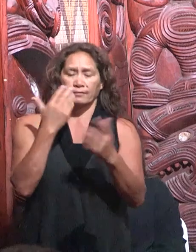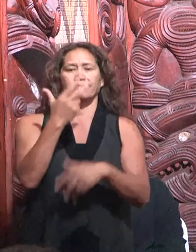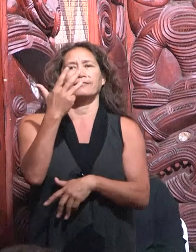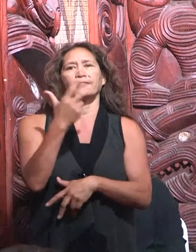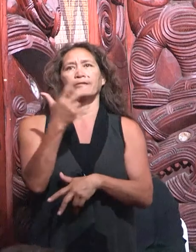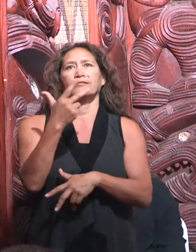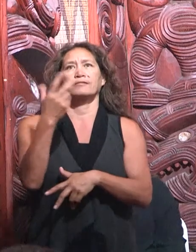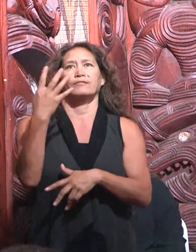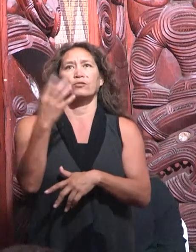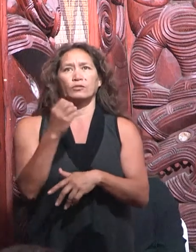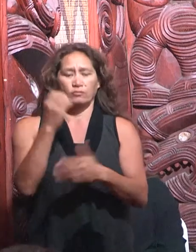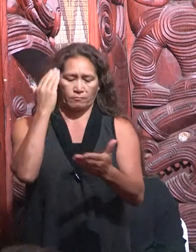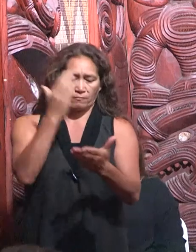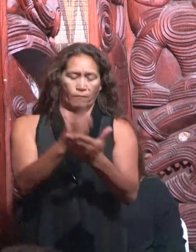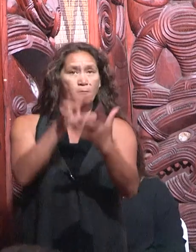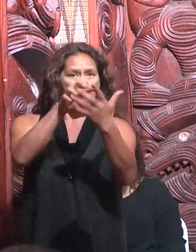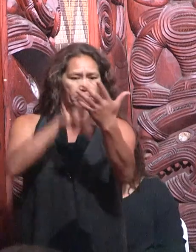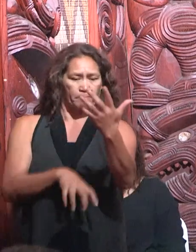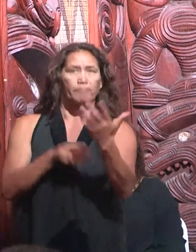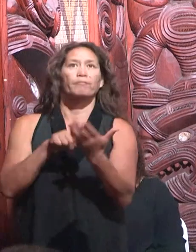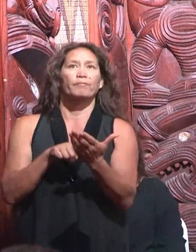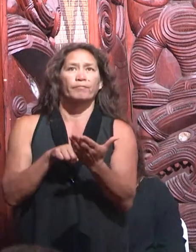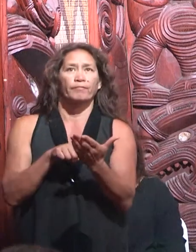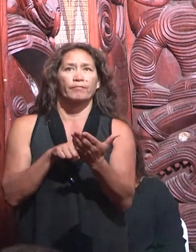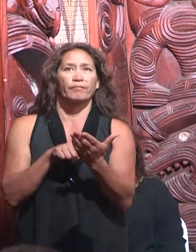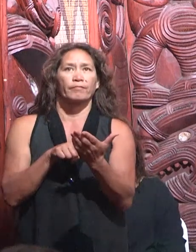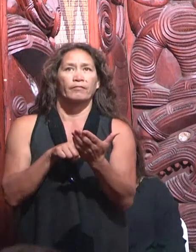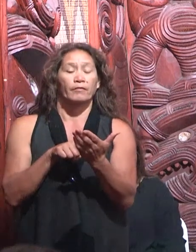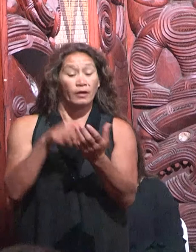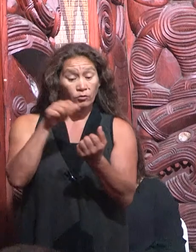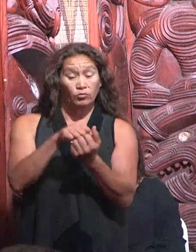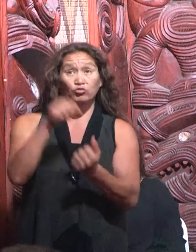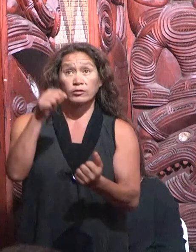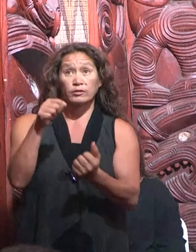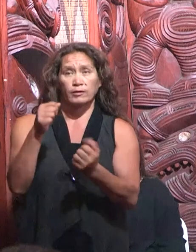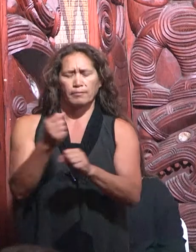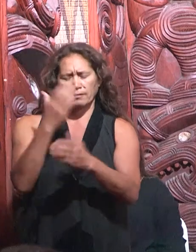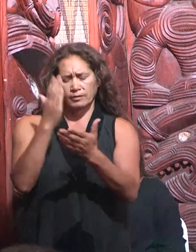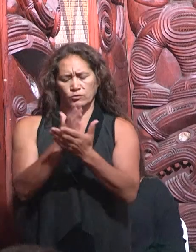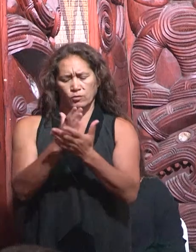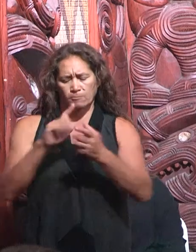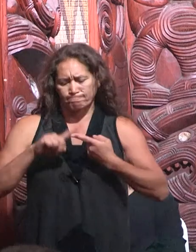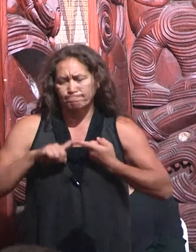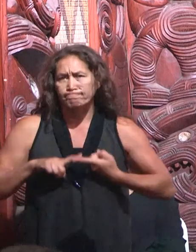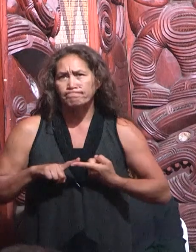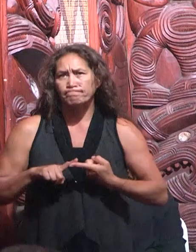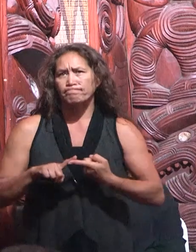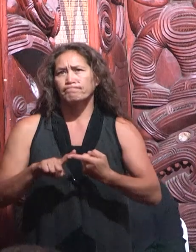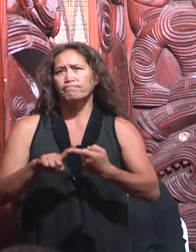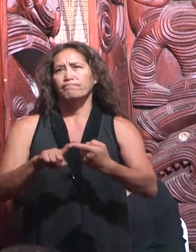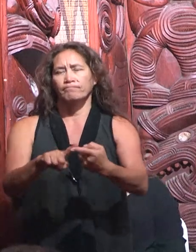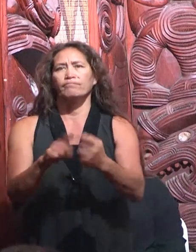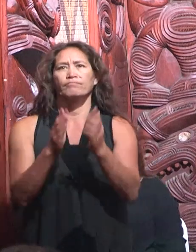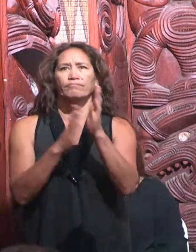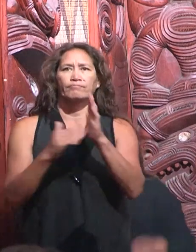to confirm their covenant. Make the treaty they established in Aotearoa a guiding light